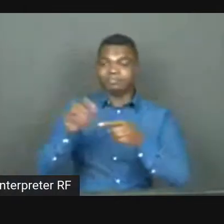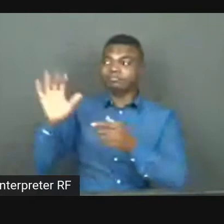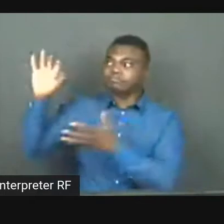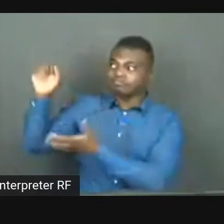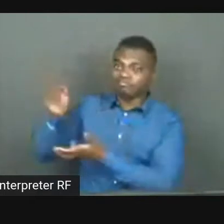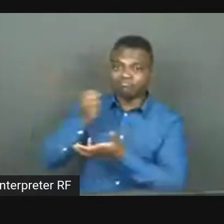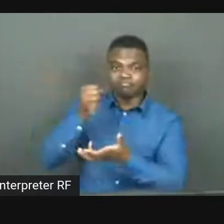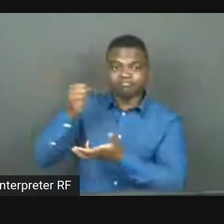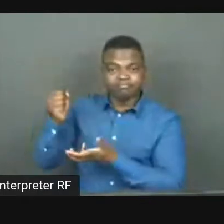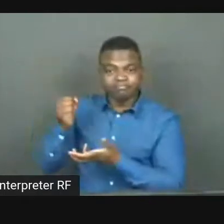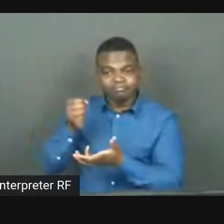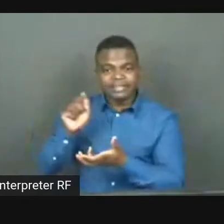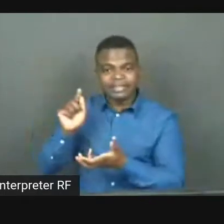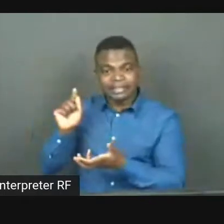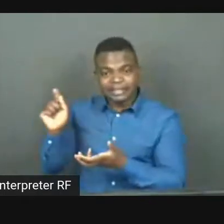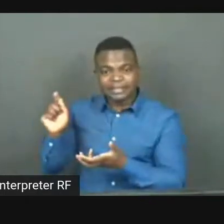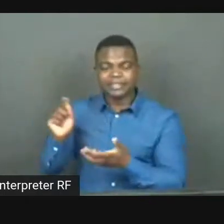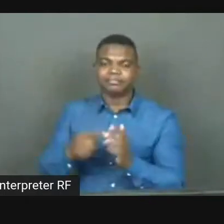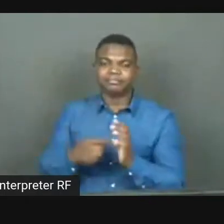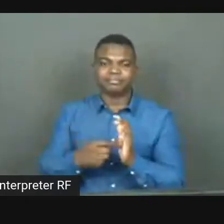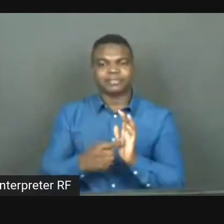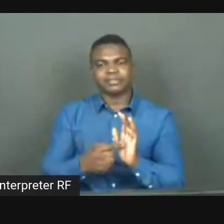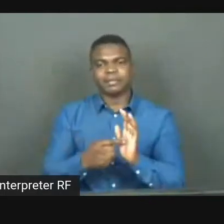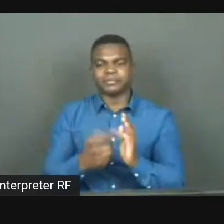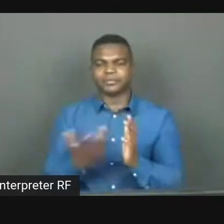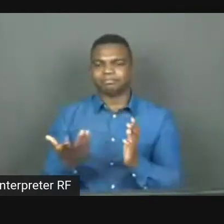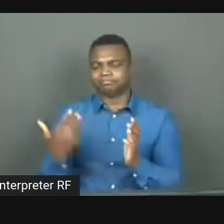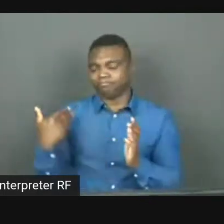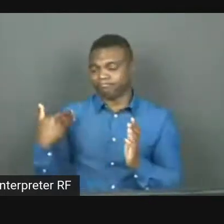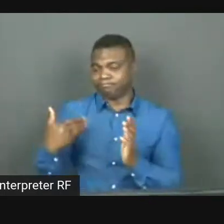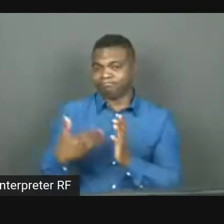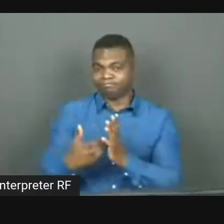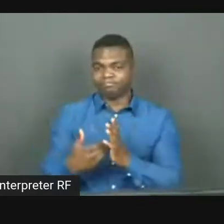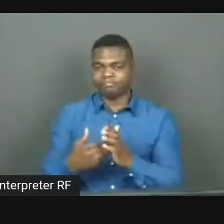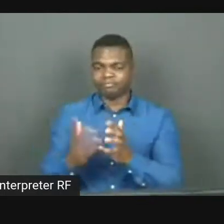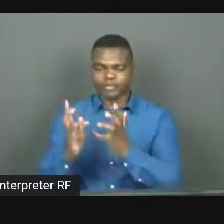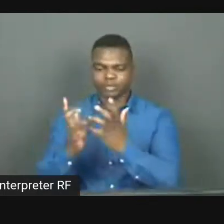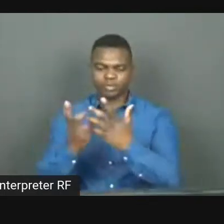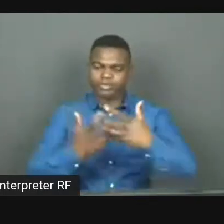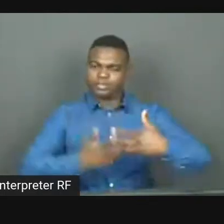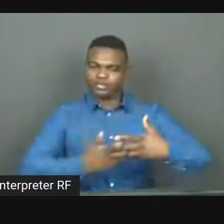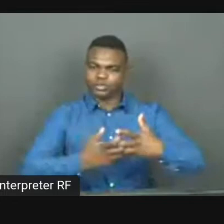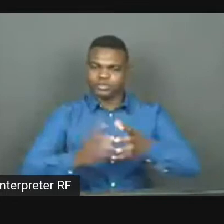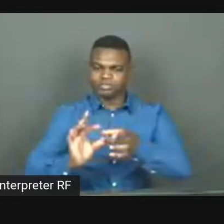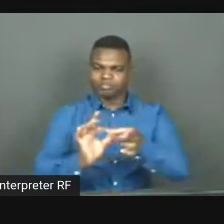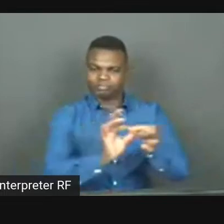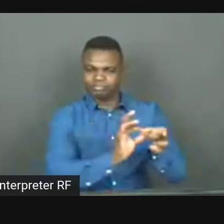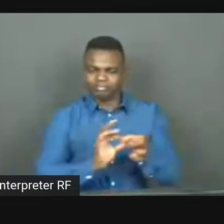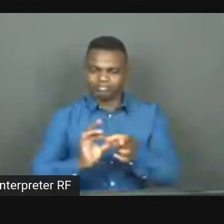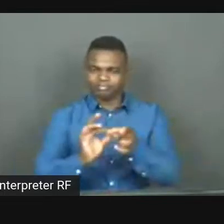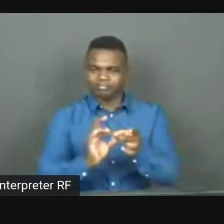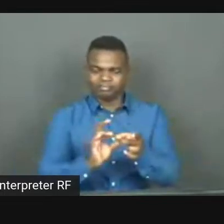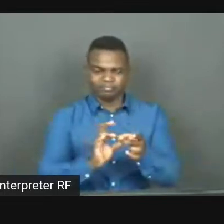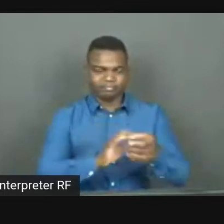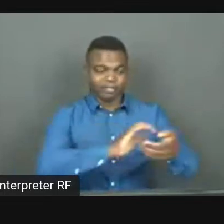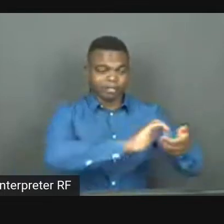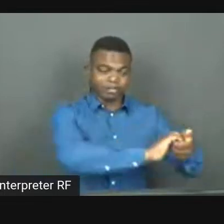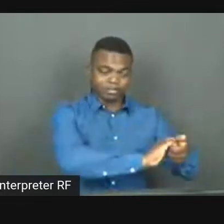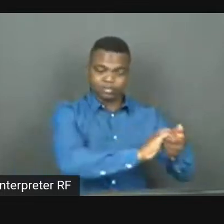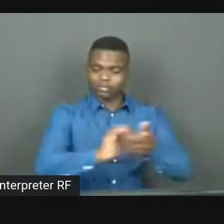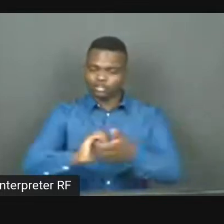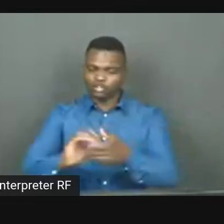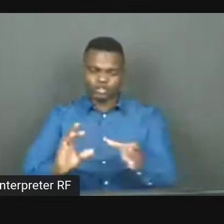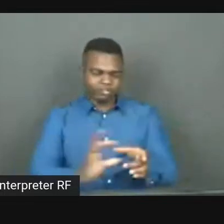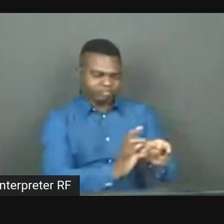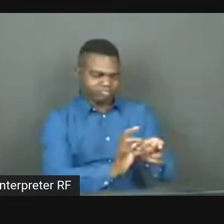lagging behind compared to many other sectors, given the amount of cash that is now distributed to